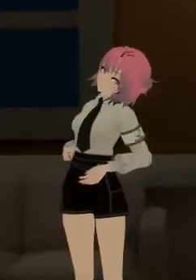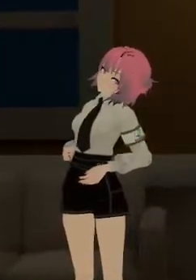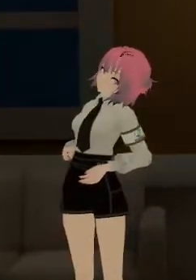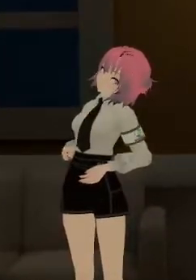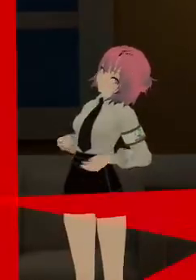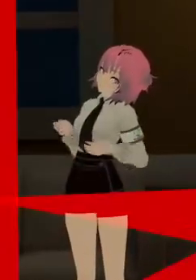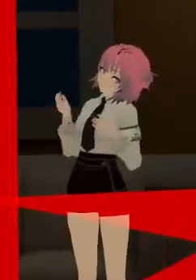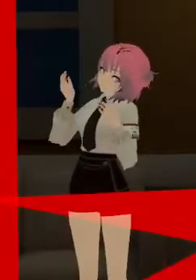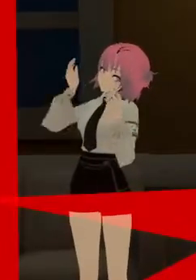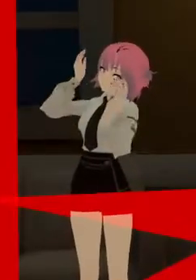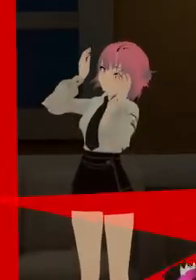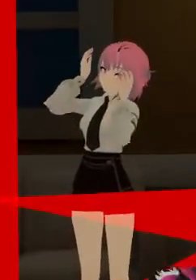Is fingerspelling okay?